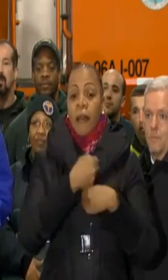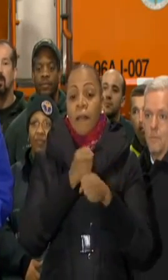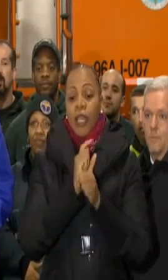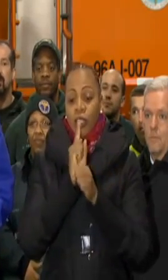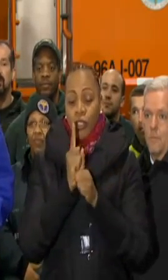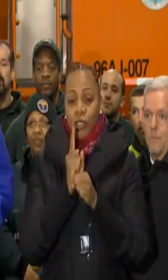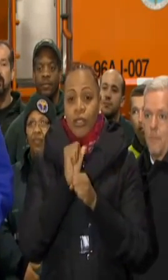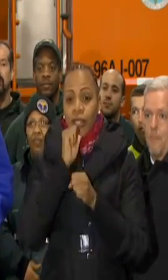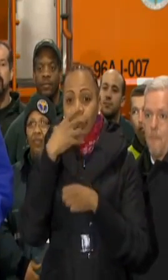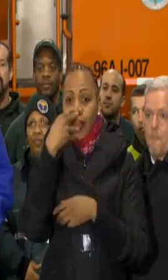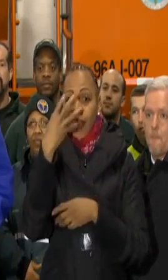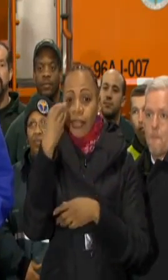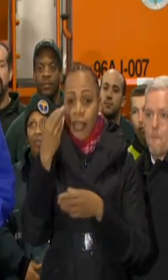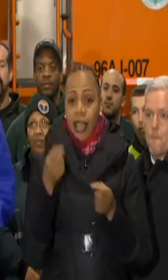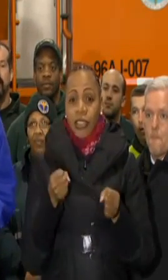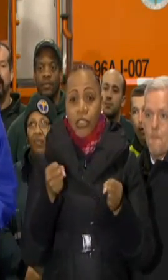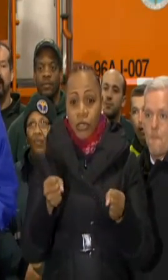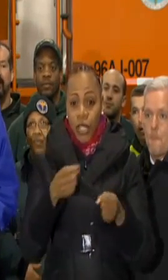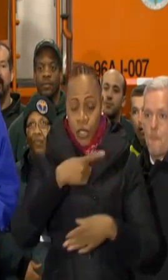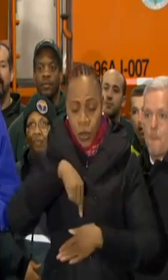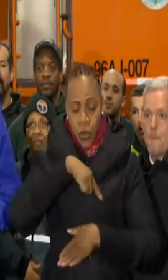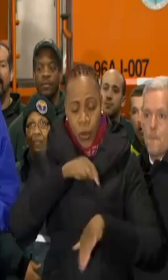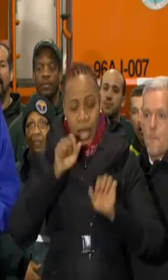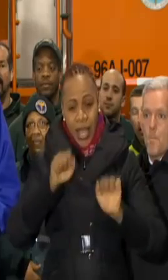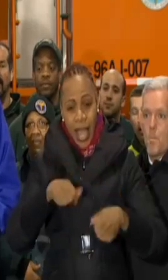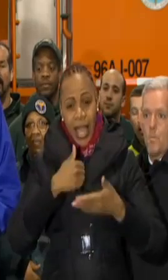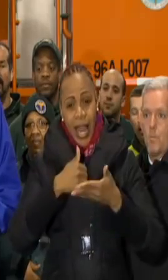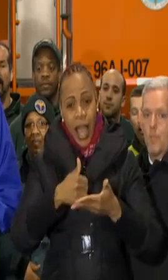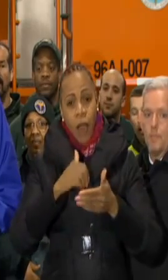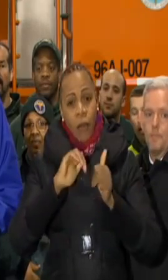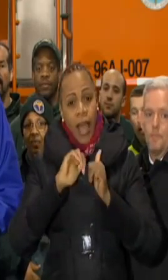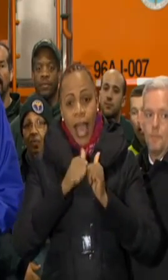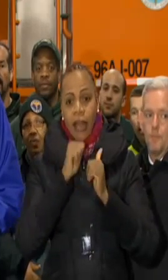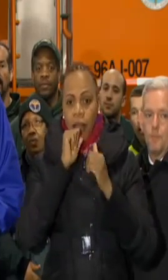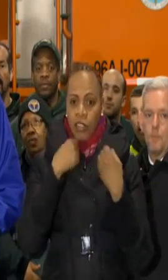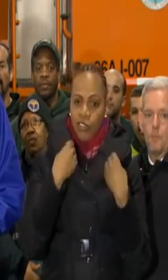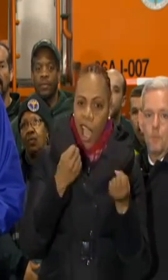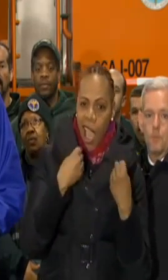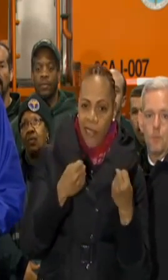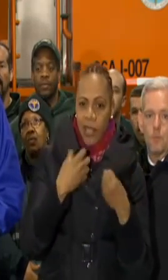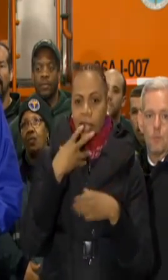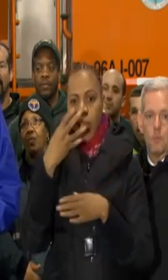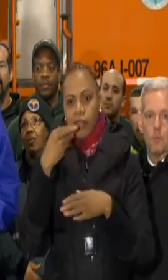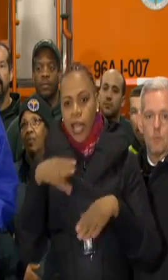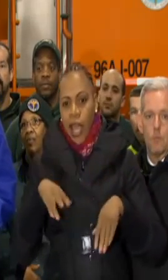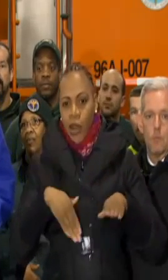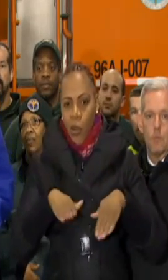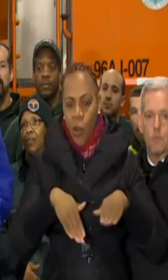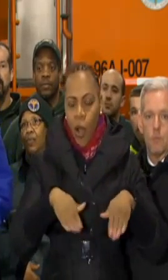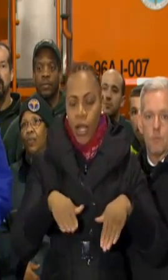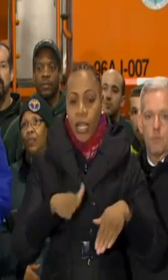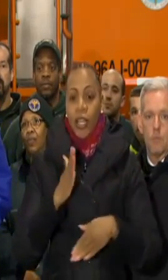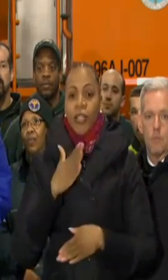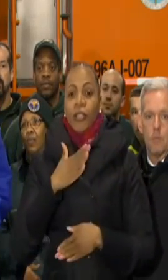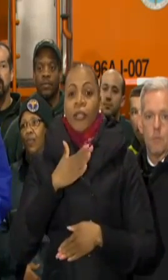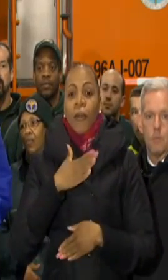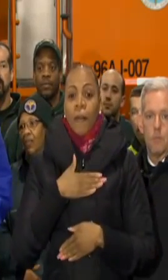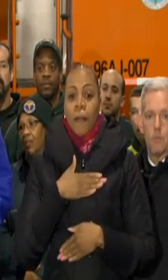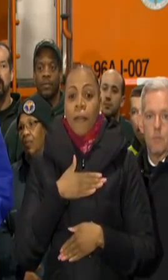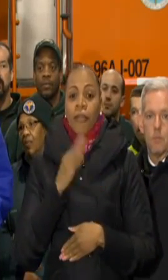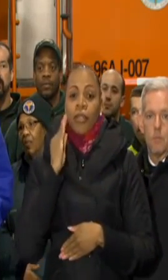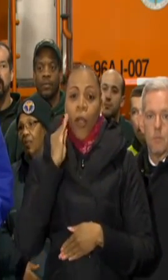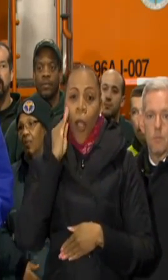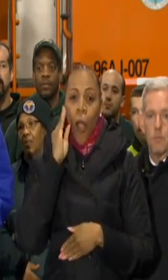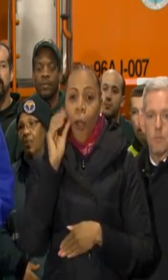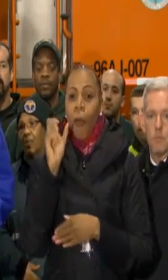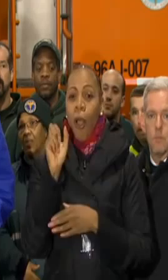And we can help them to do their work, one, by staying off the roads, but two, to my fellow homeowners. And I was shoveling